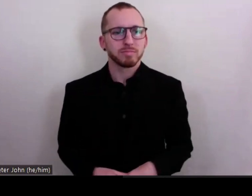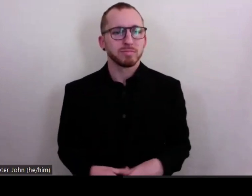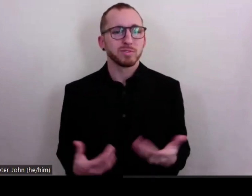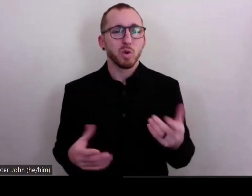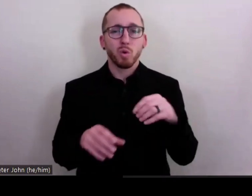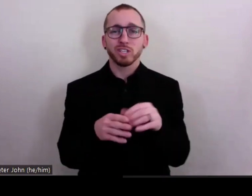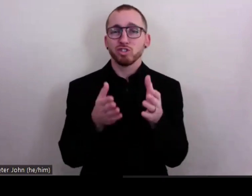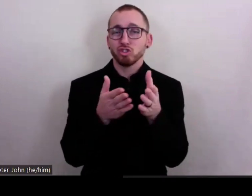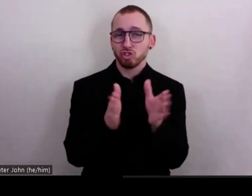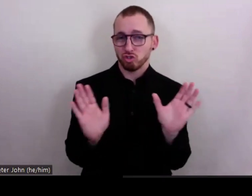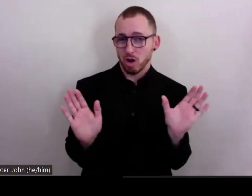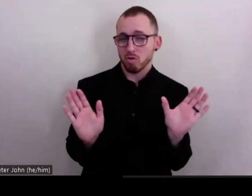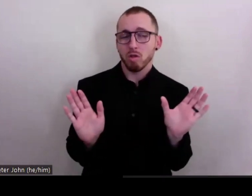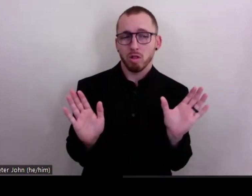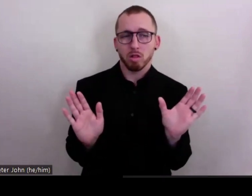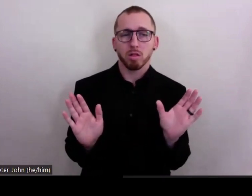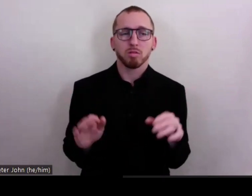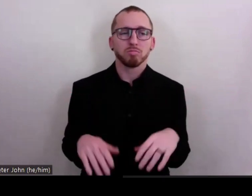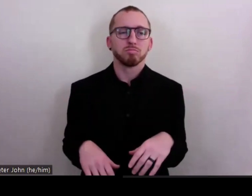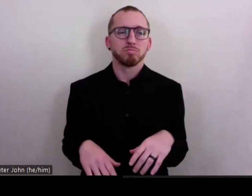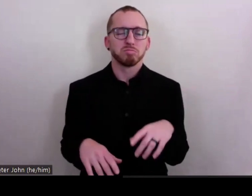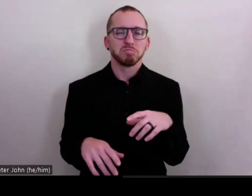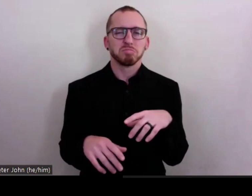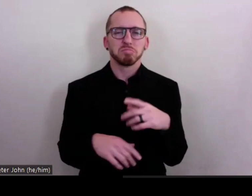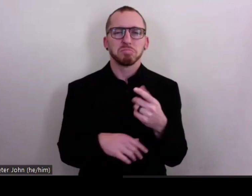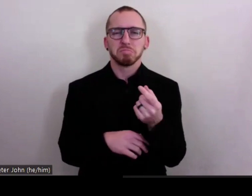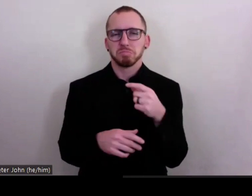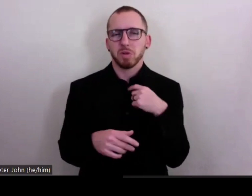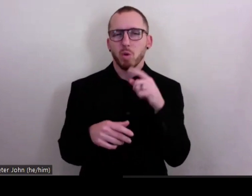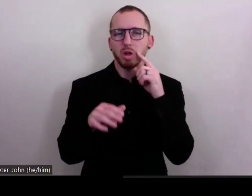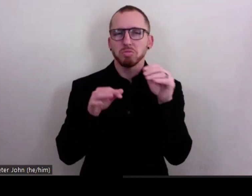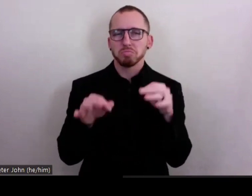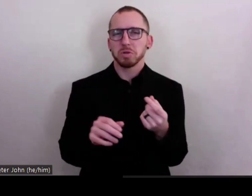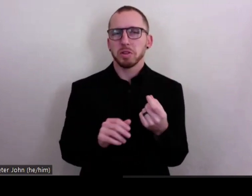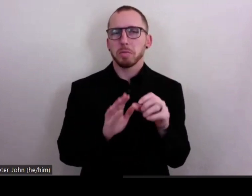general, I guess a little background. I am somebody who